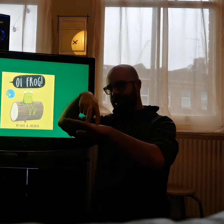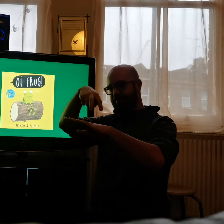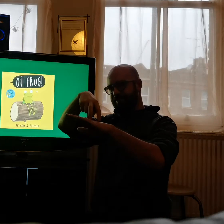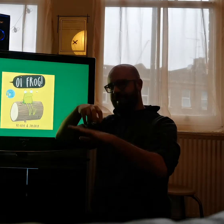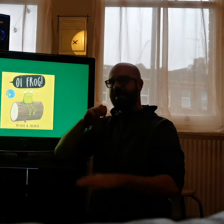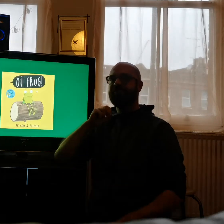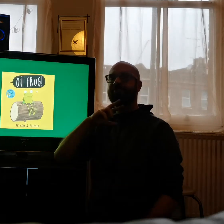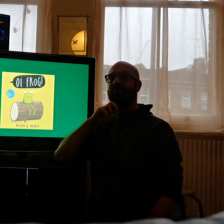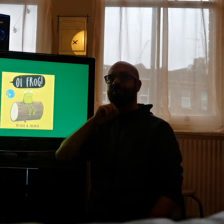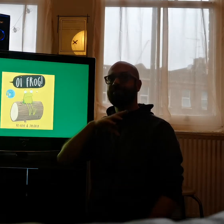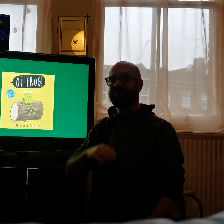Jumping Frog.